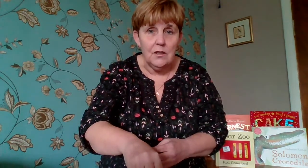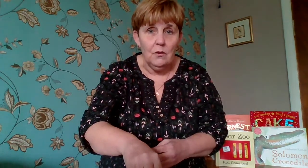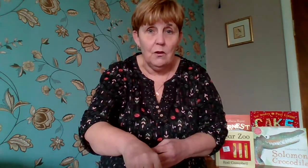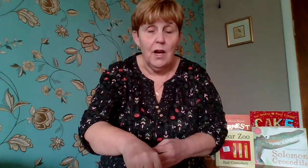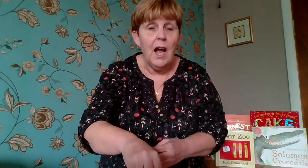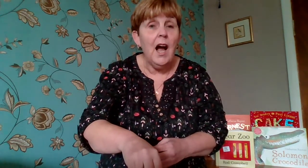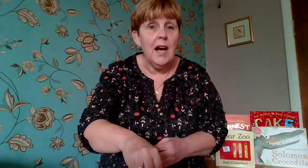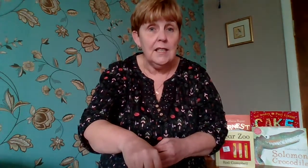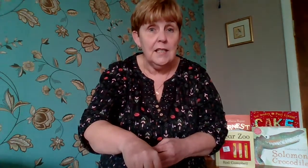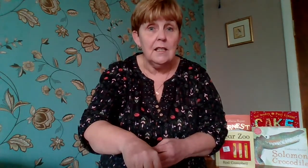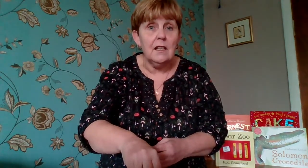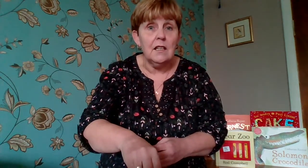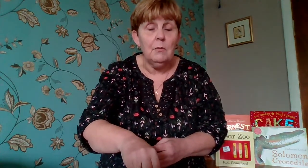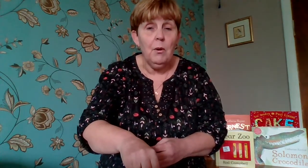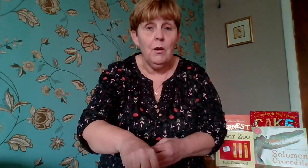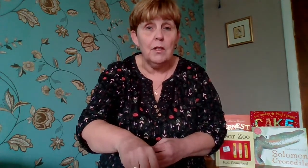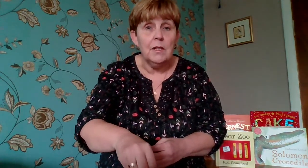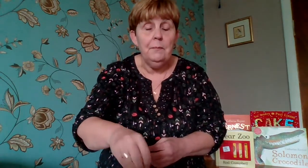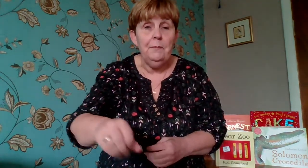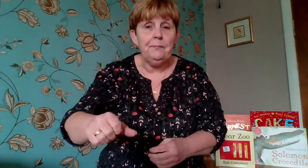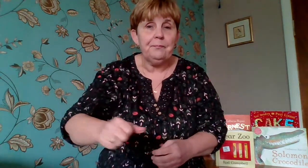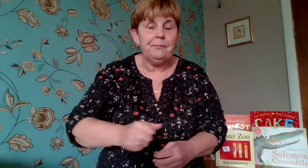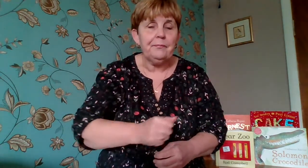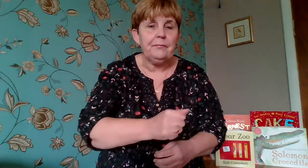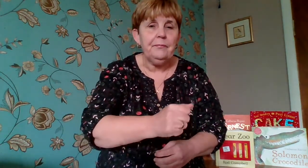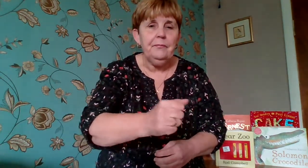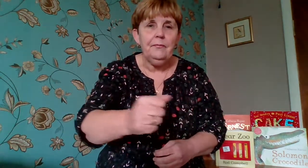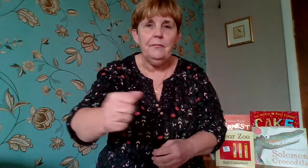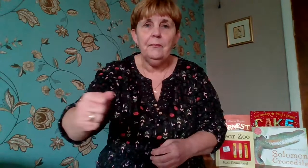song as he stirred the pot.